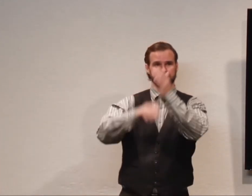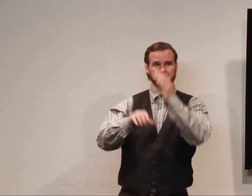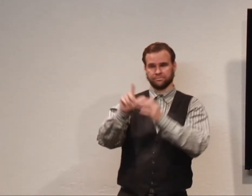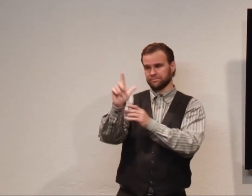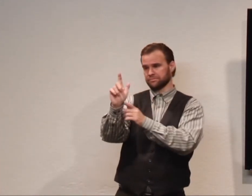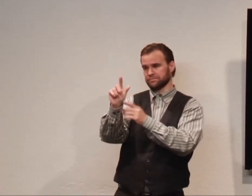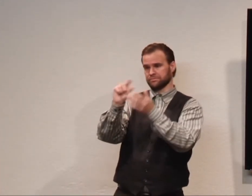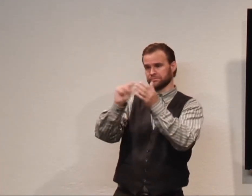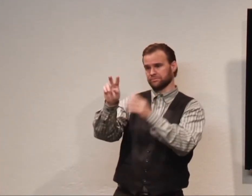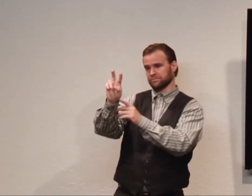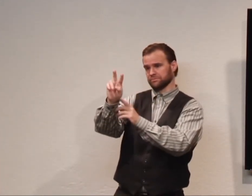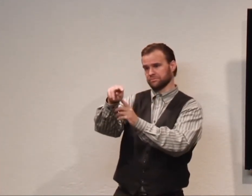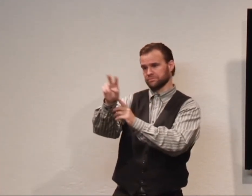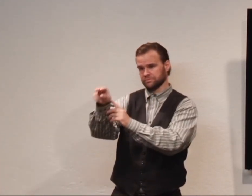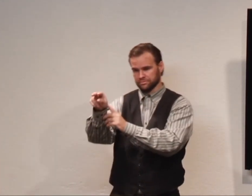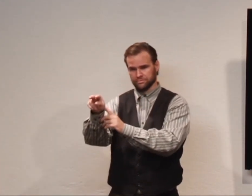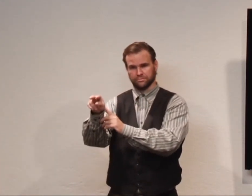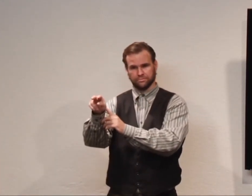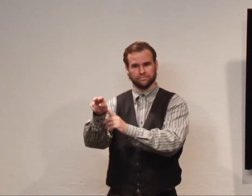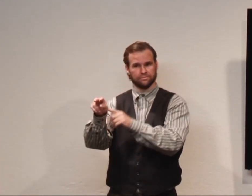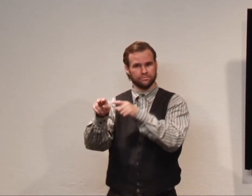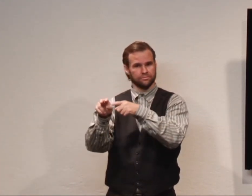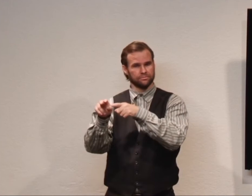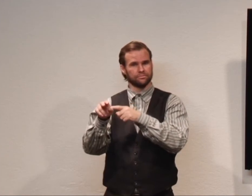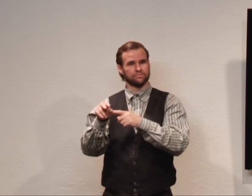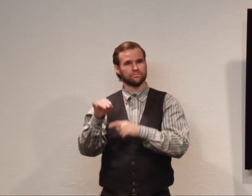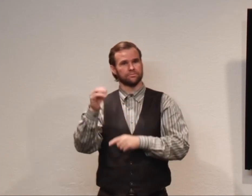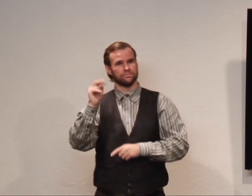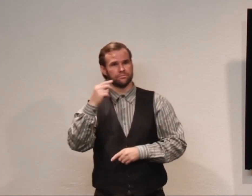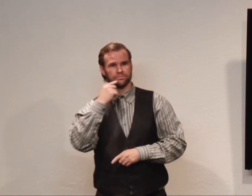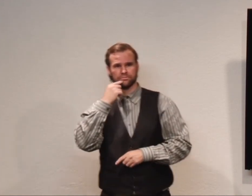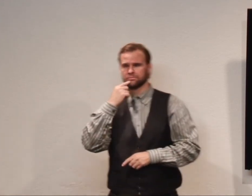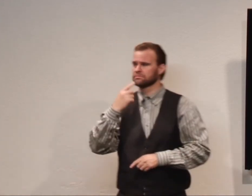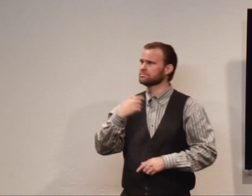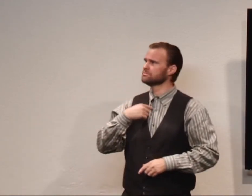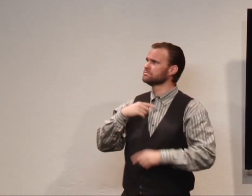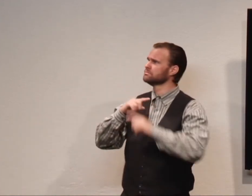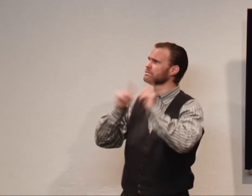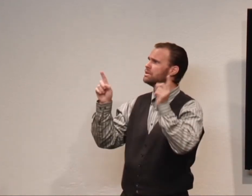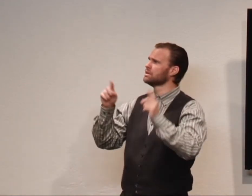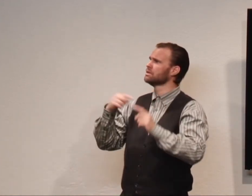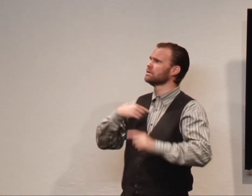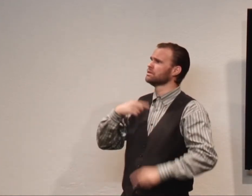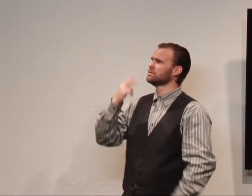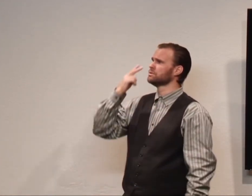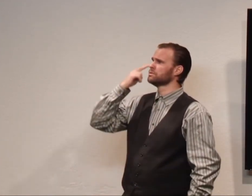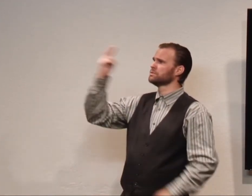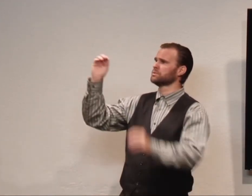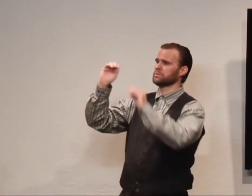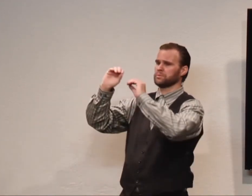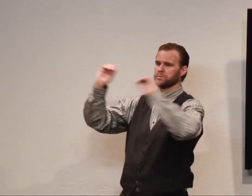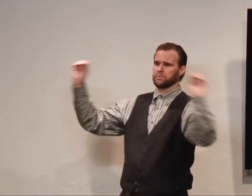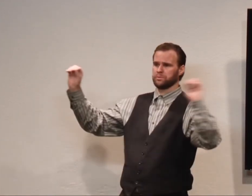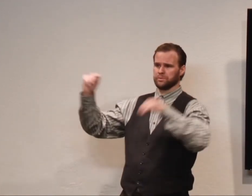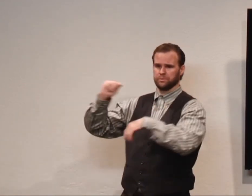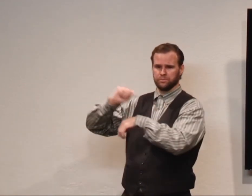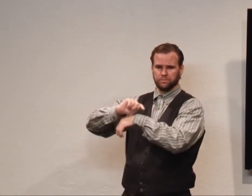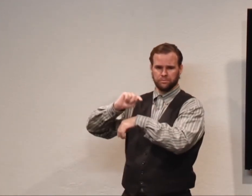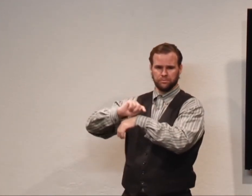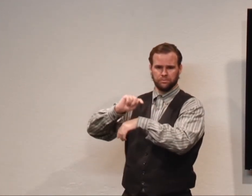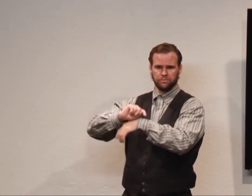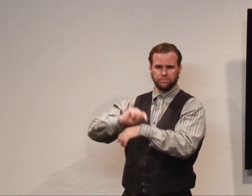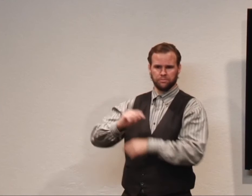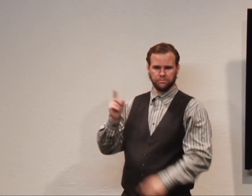Revelation chapter 21, verse 22, goes on to say, but I saw no temple in